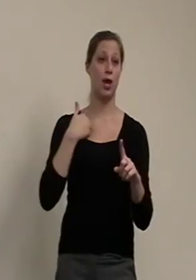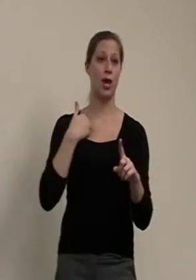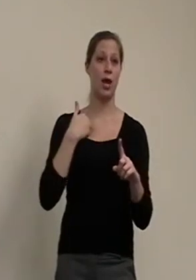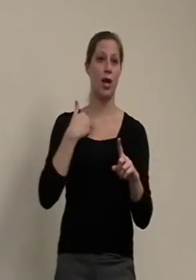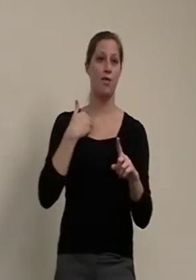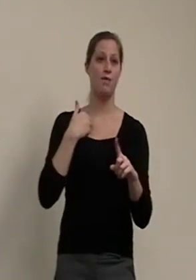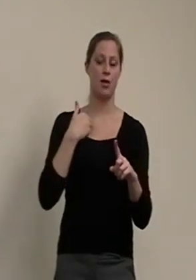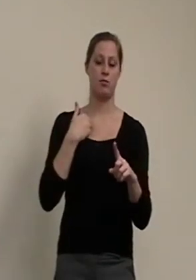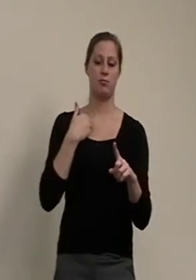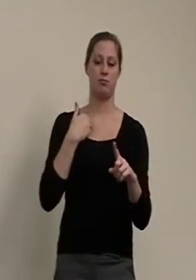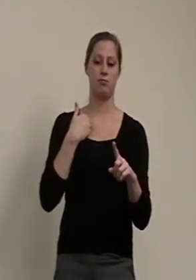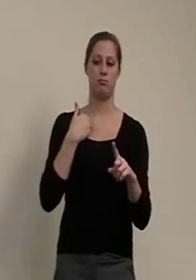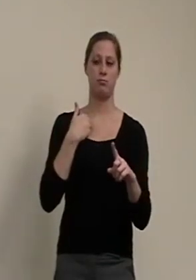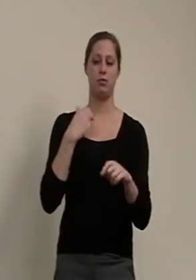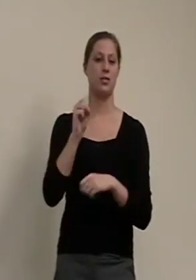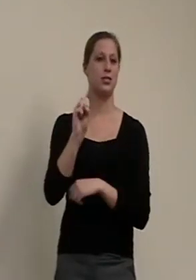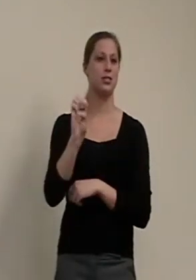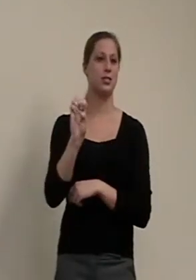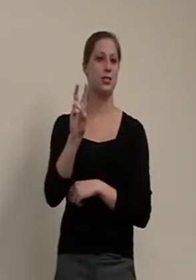across all of the pitches.